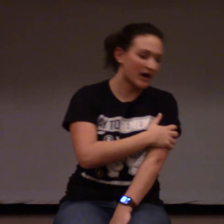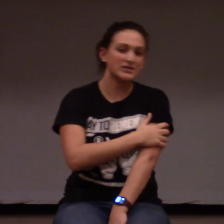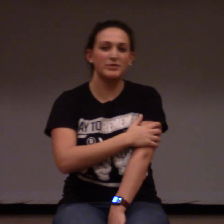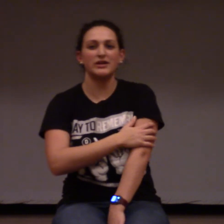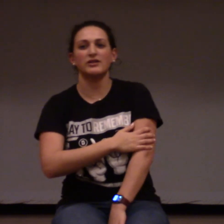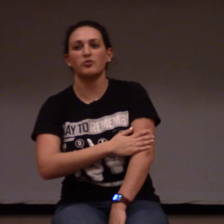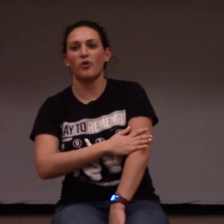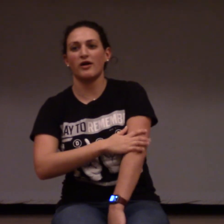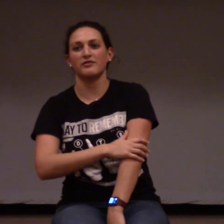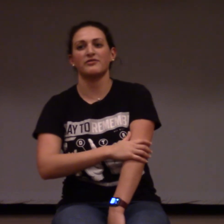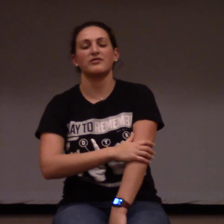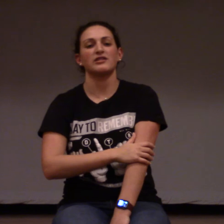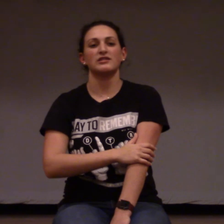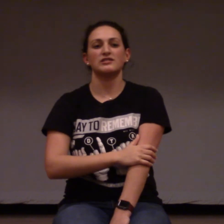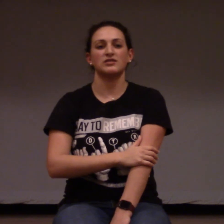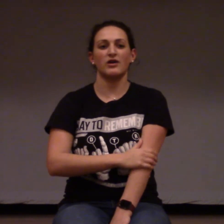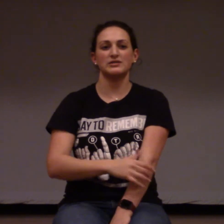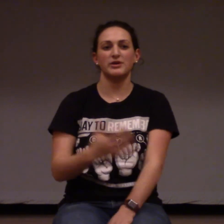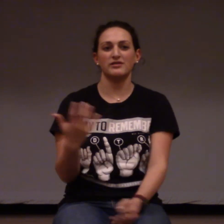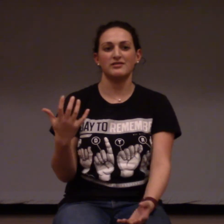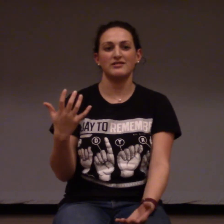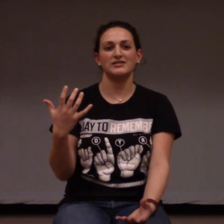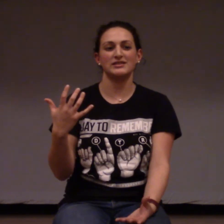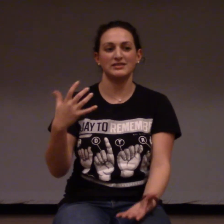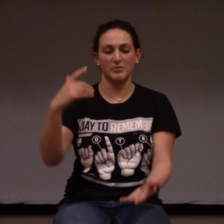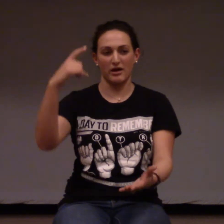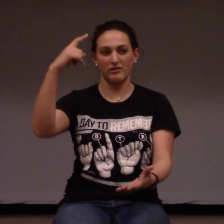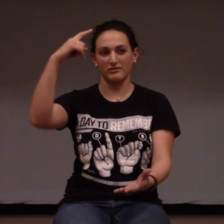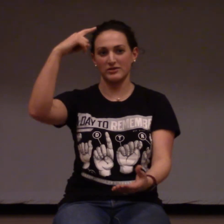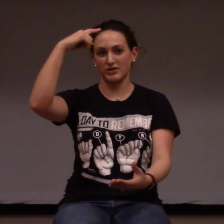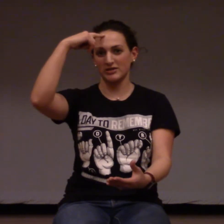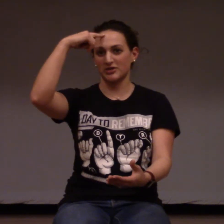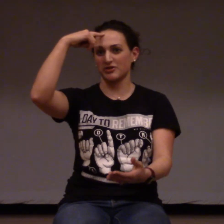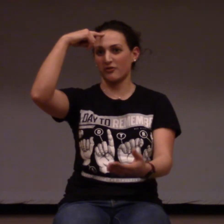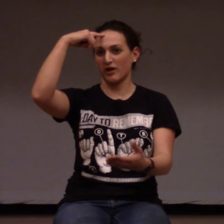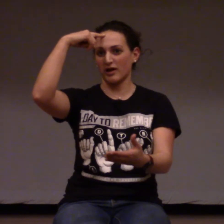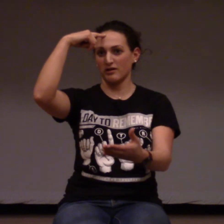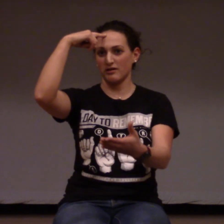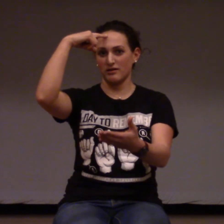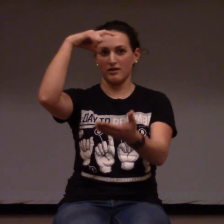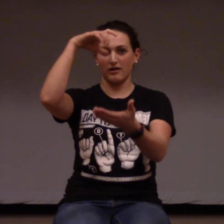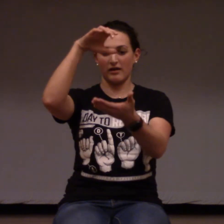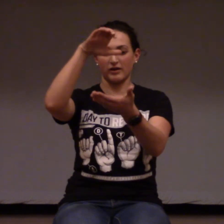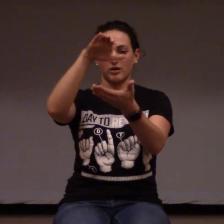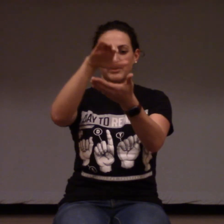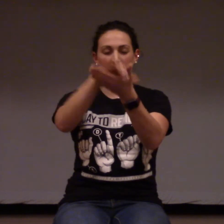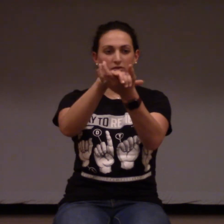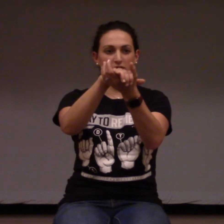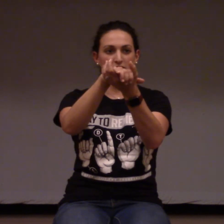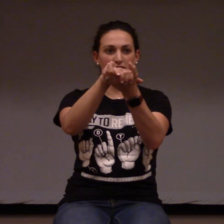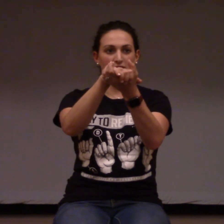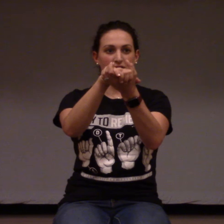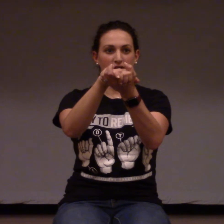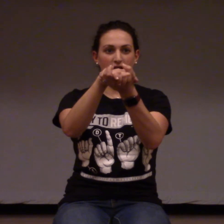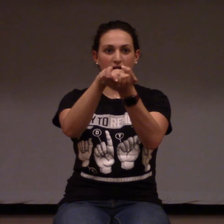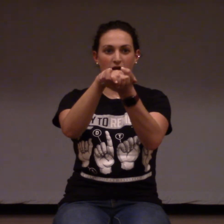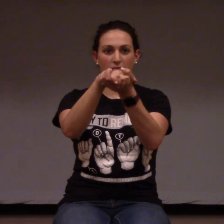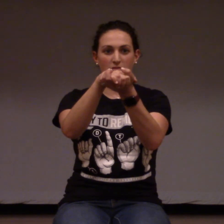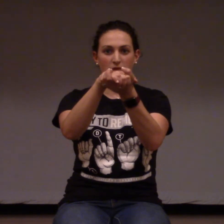Husband and wife. So husband, since it's a male, you're going to touch your forehead and then come down and clap. You don't